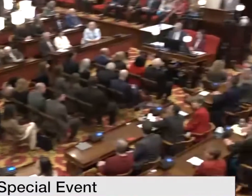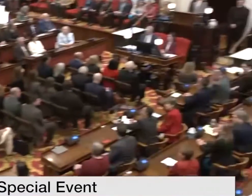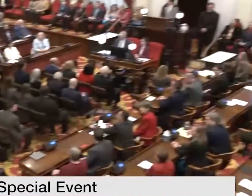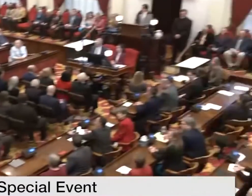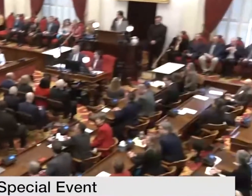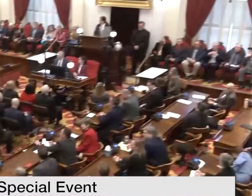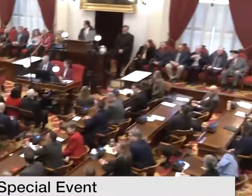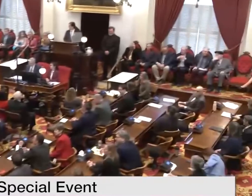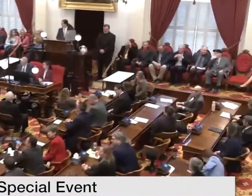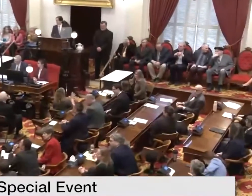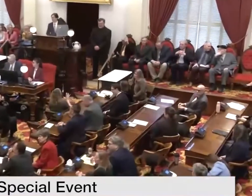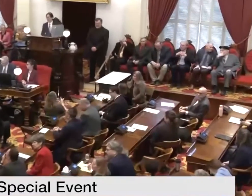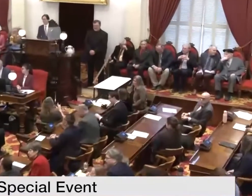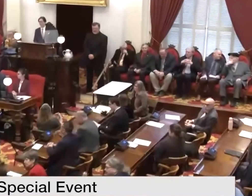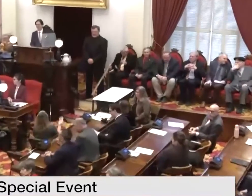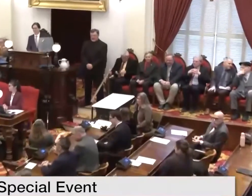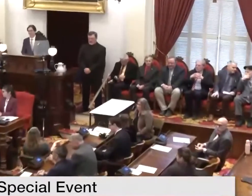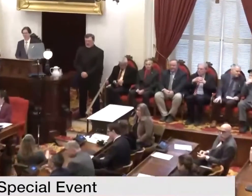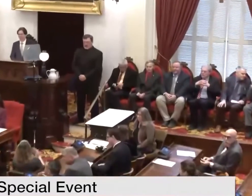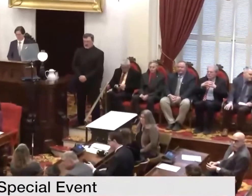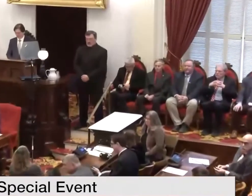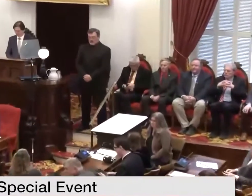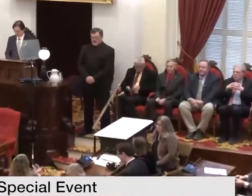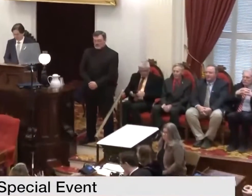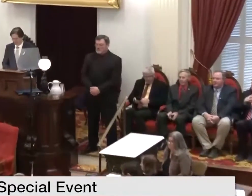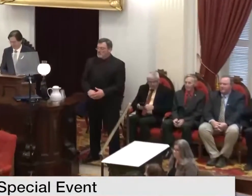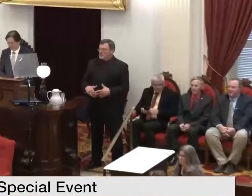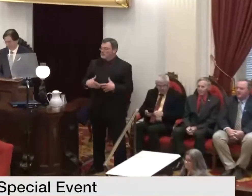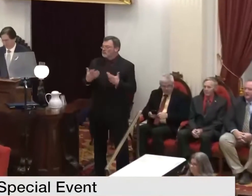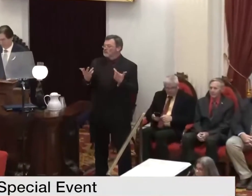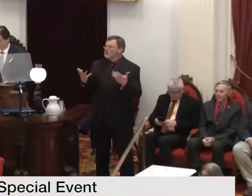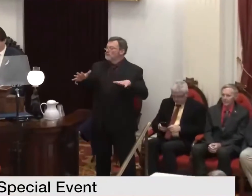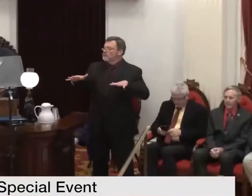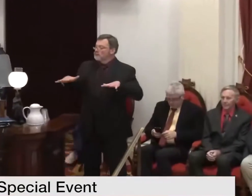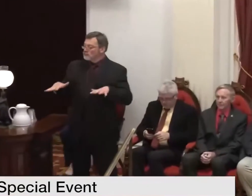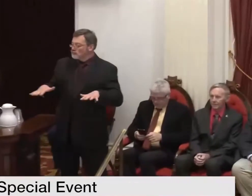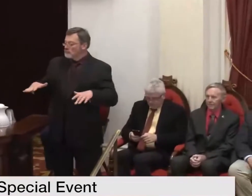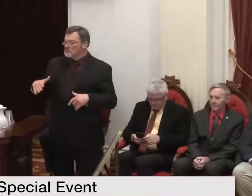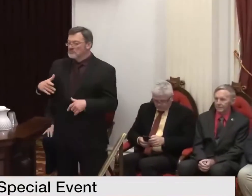Joint Assembly may be at ease while we await the return.